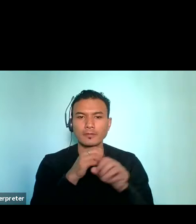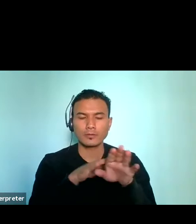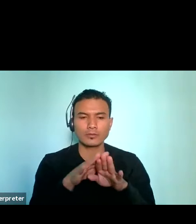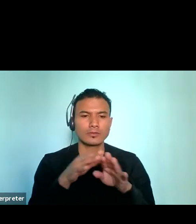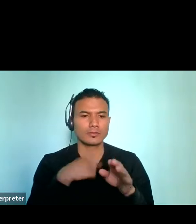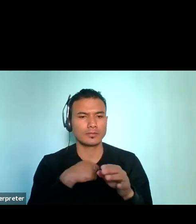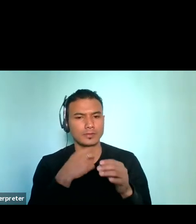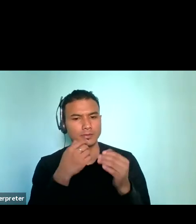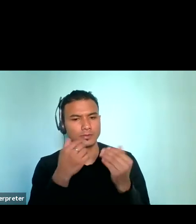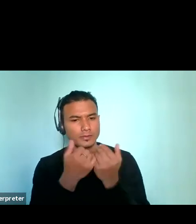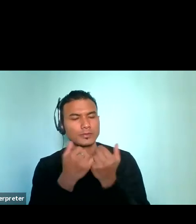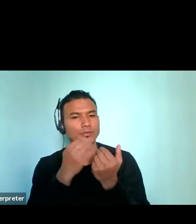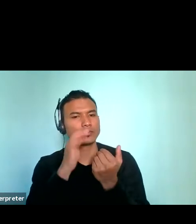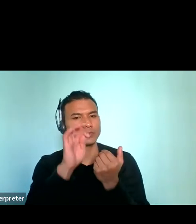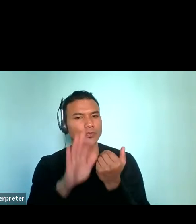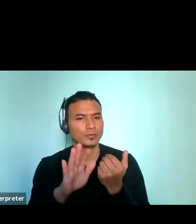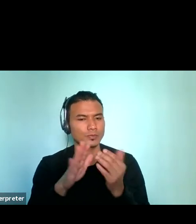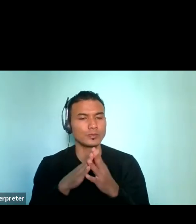take